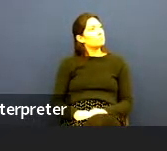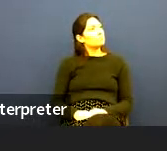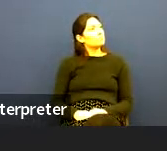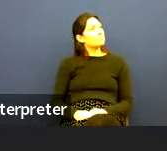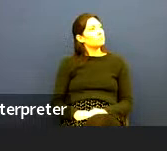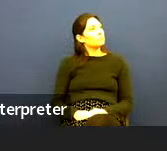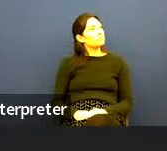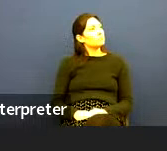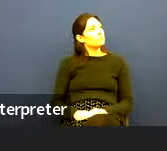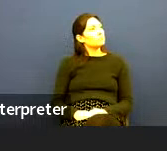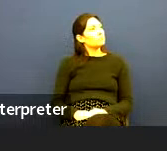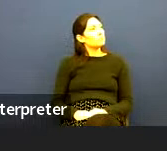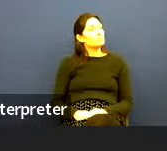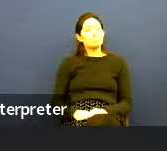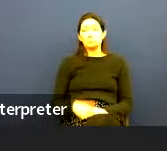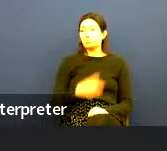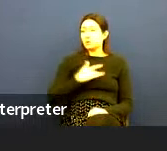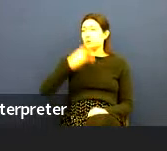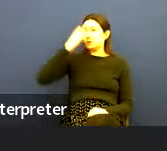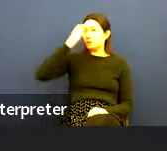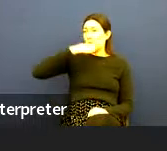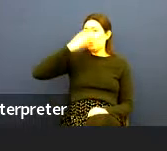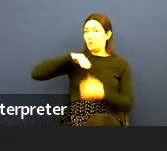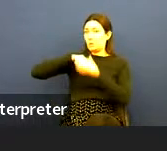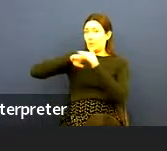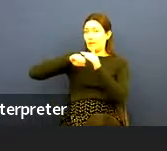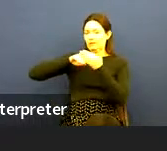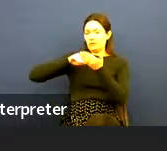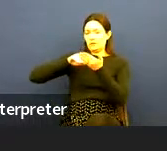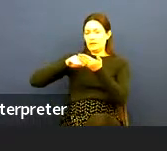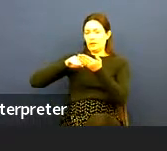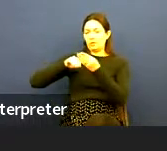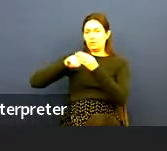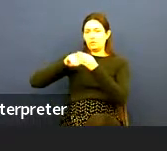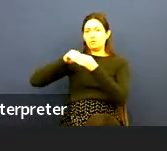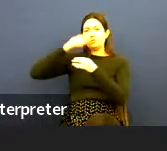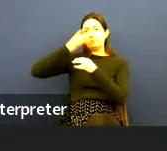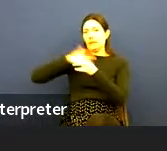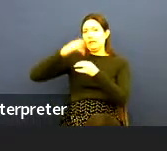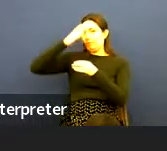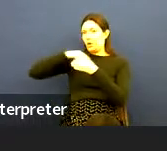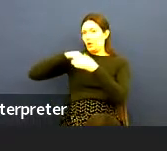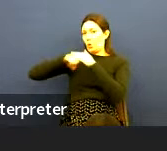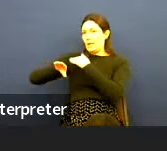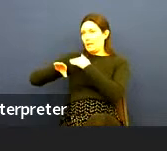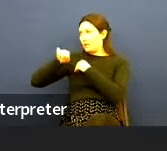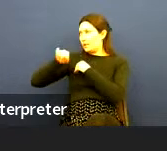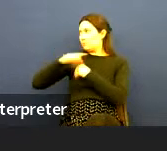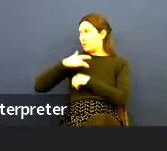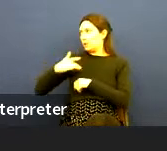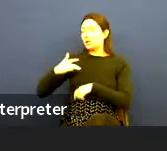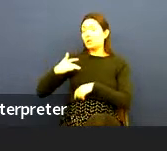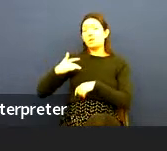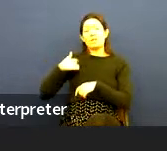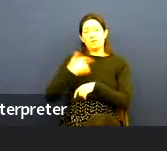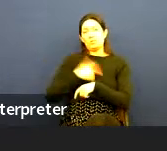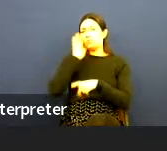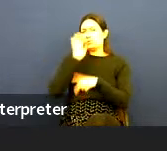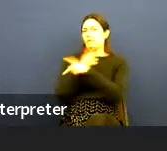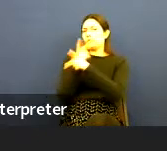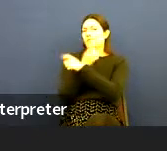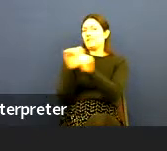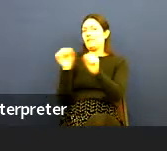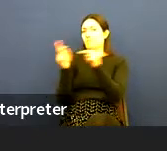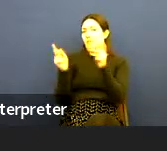I've seen them come through the front. I'm not sure exactly where they would come, but certainly we'd figure out a safe place for those deliveries